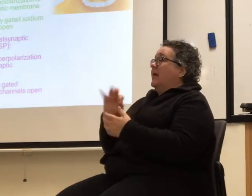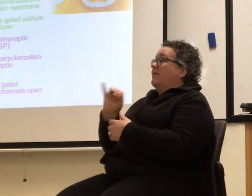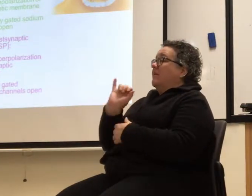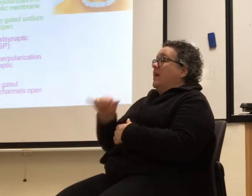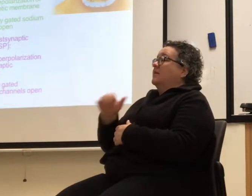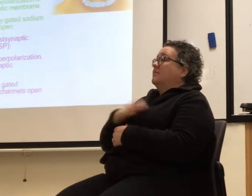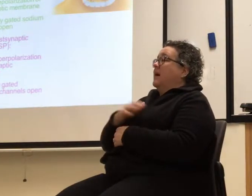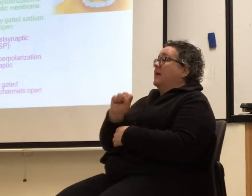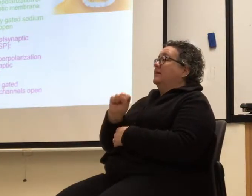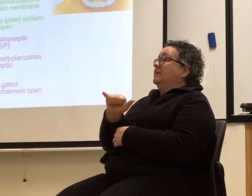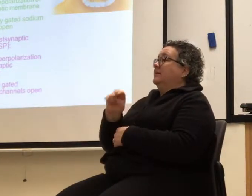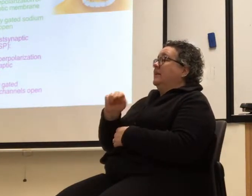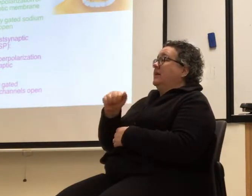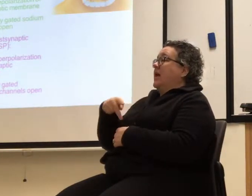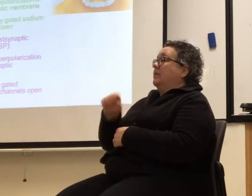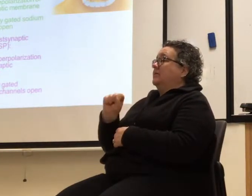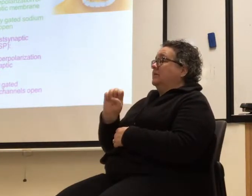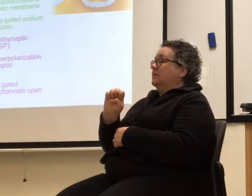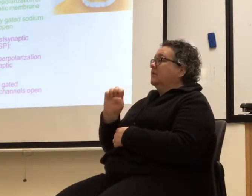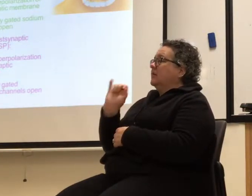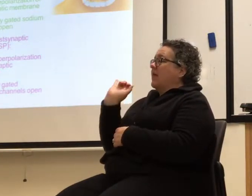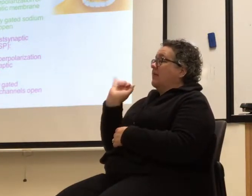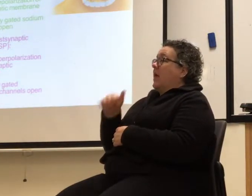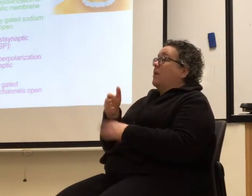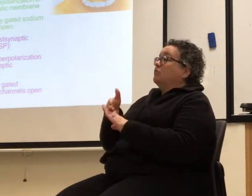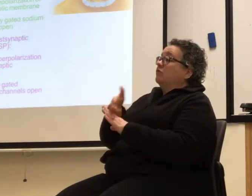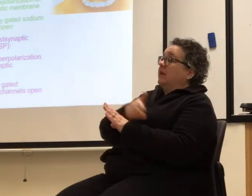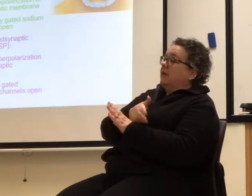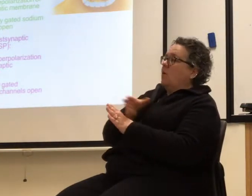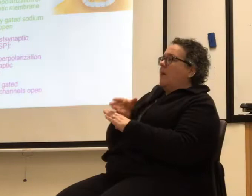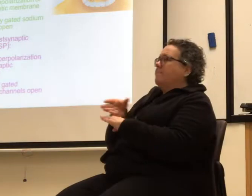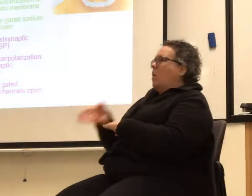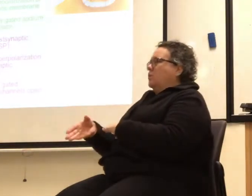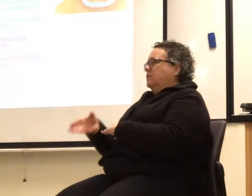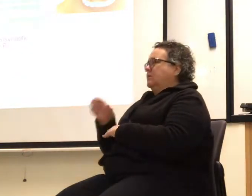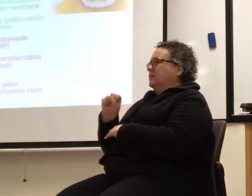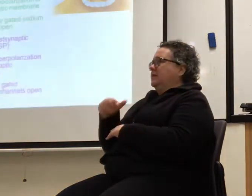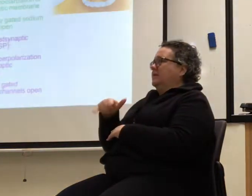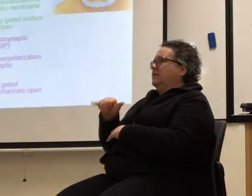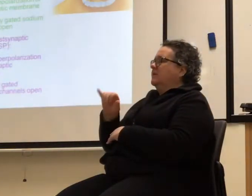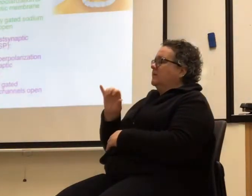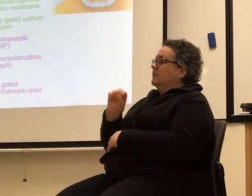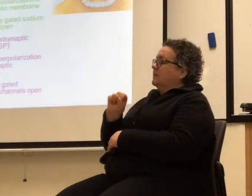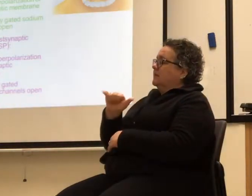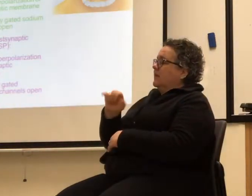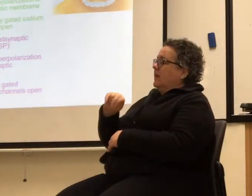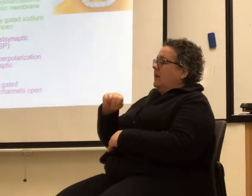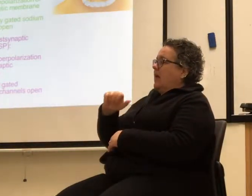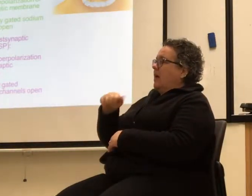synapse, is this the presynaptic or the postsynaptic cell, the blue one?